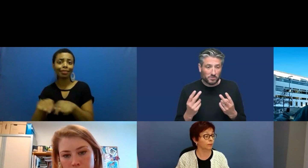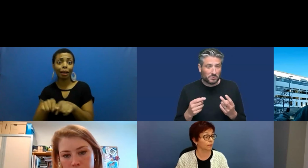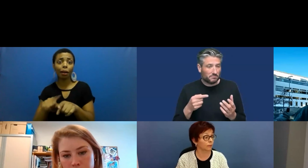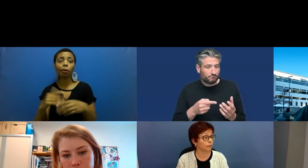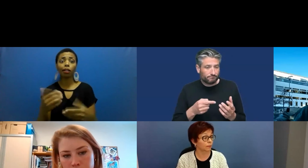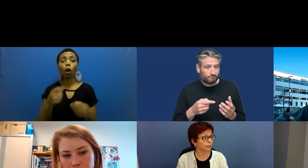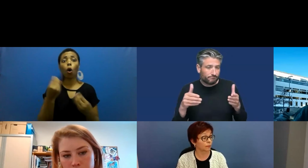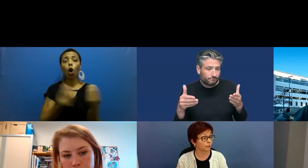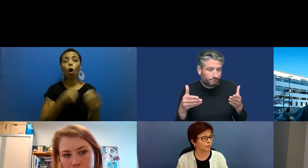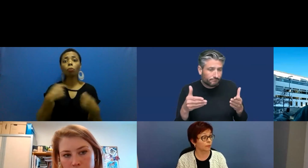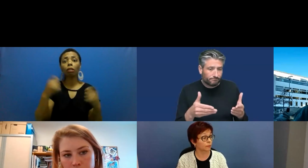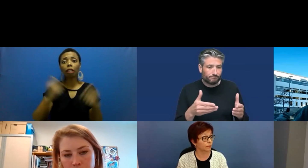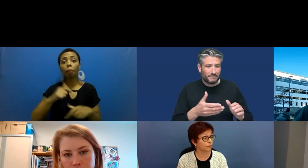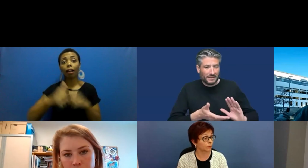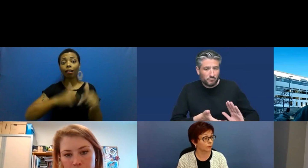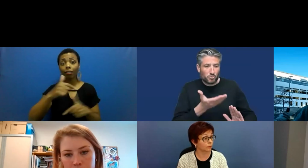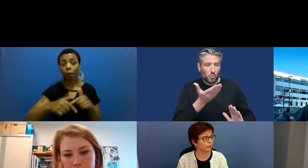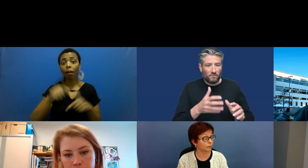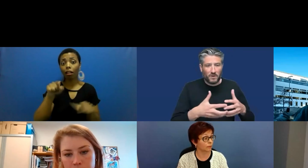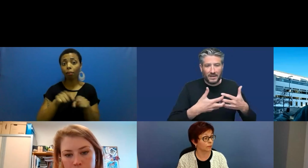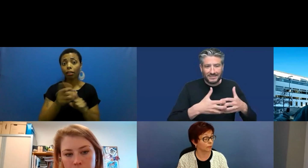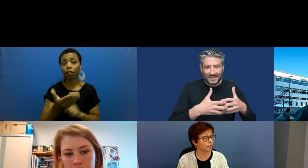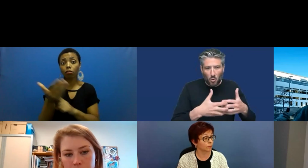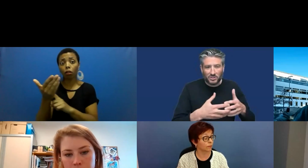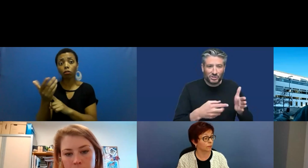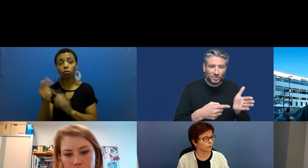to present them to deafblind people as well.